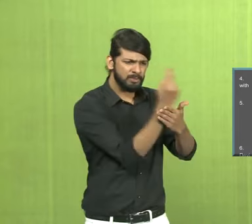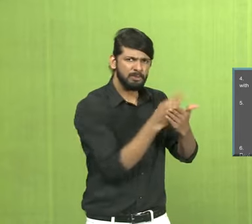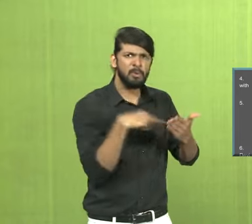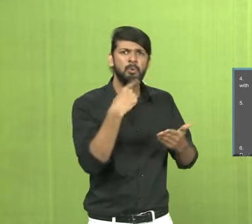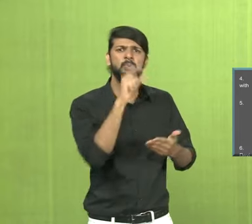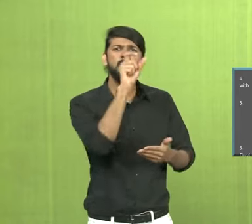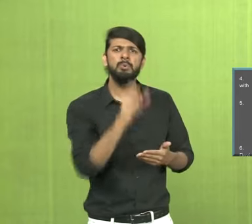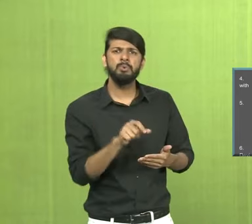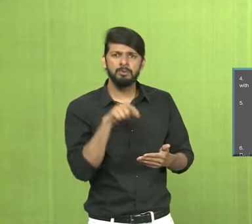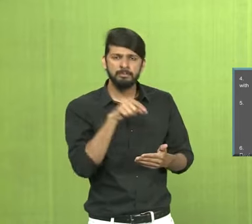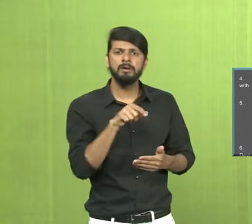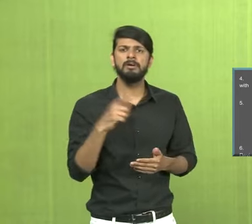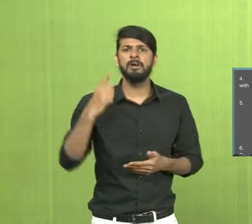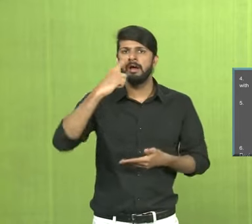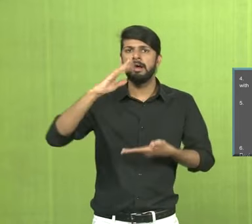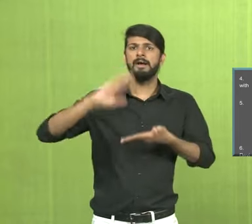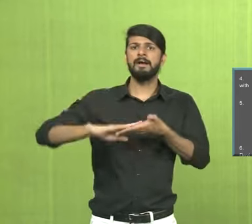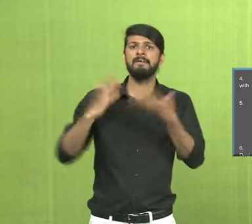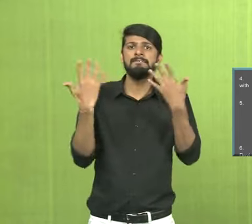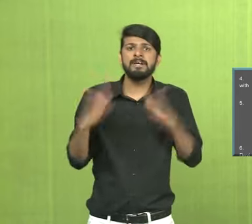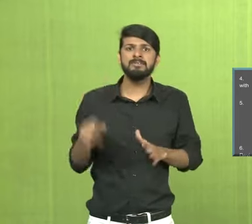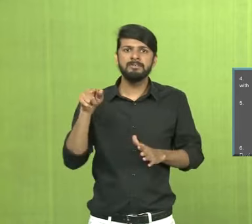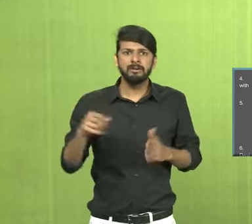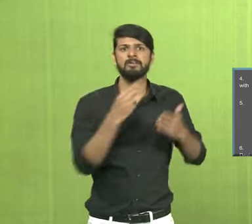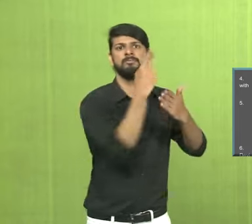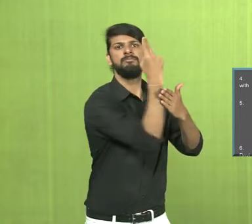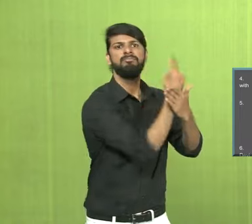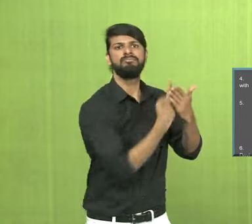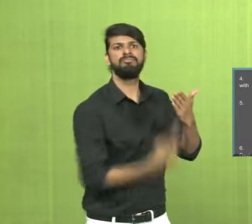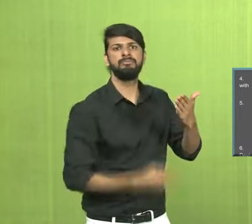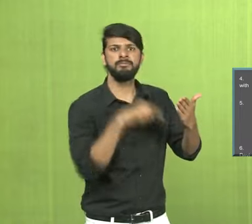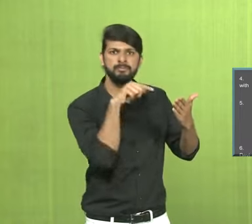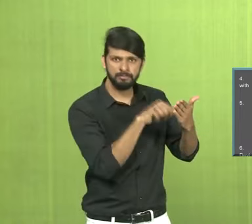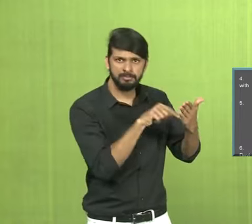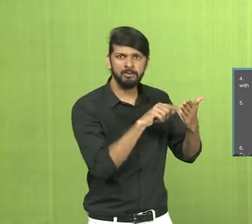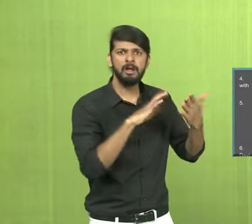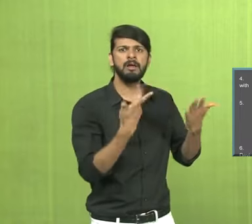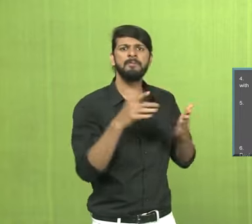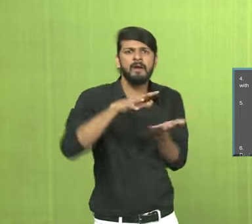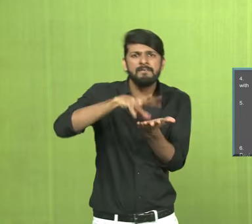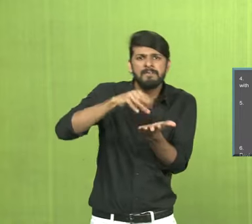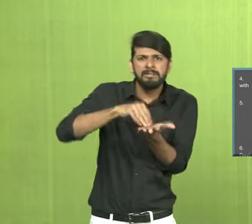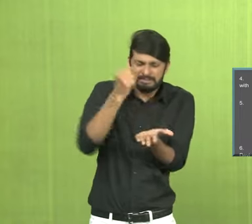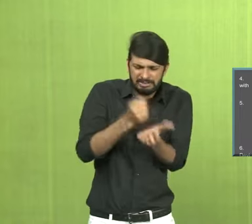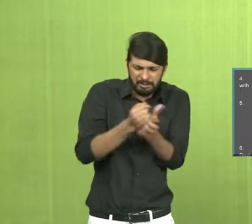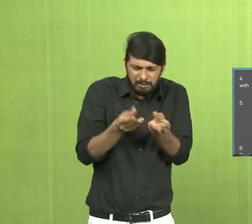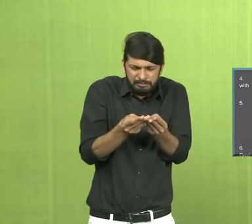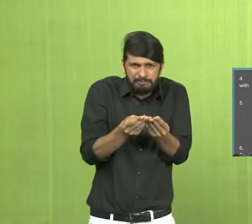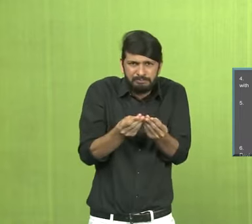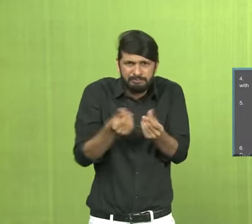Varli paintings are traditionally made by married women only, and they use a thick